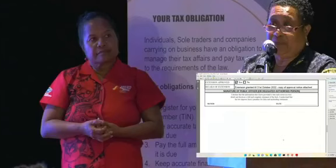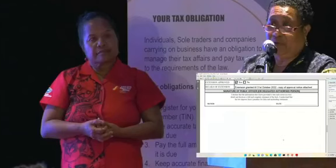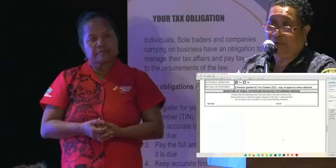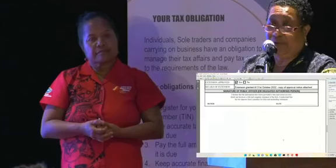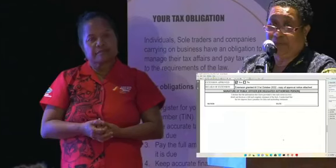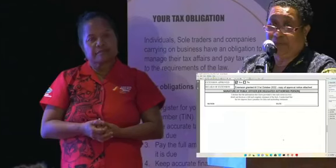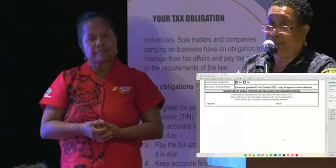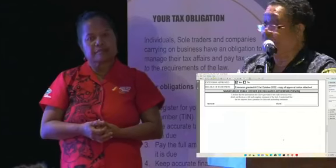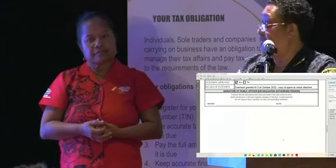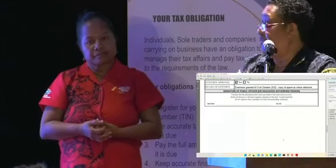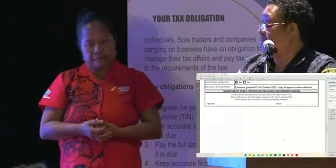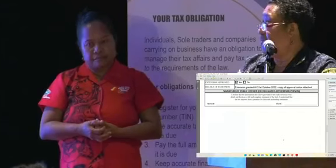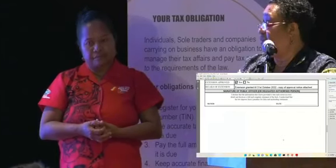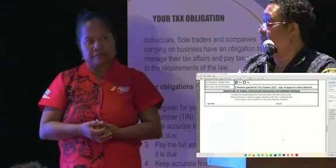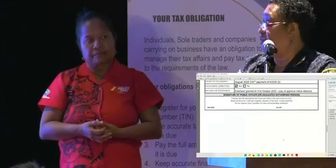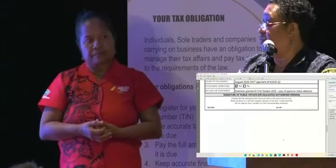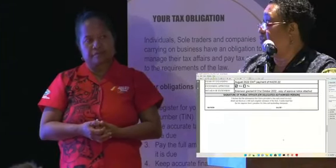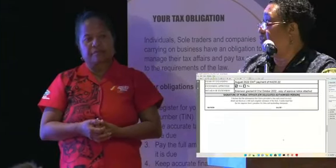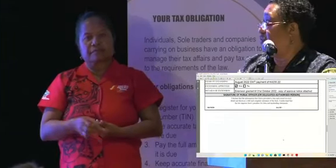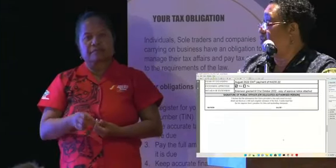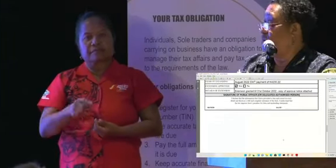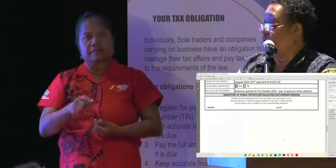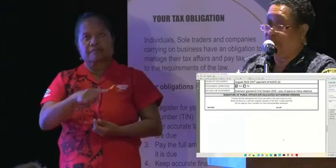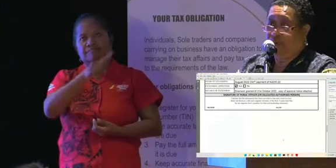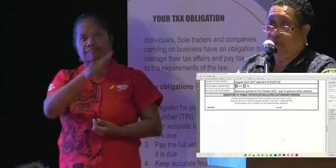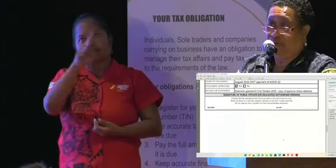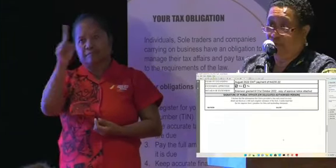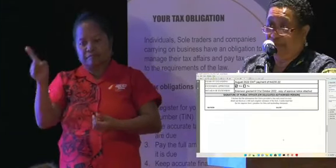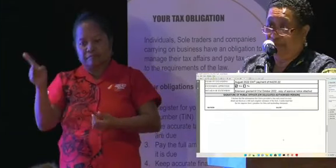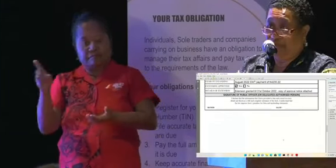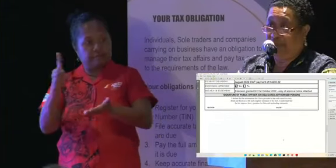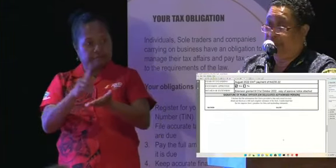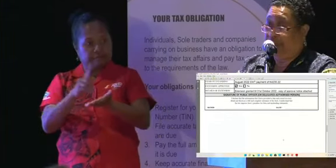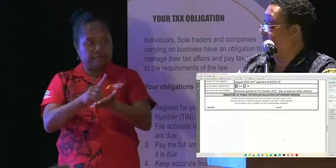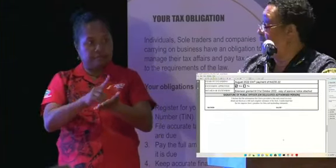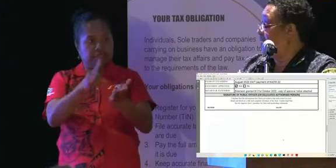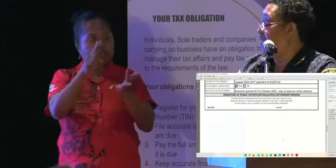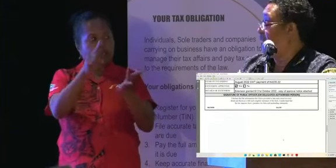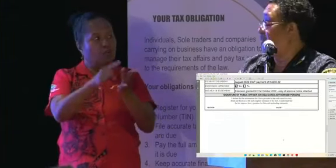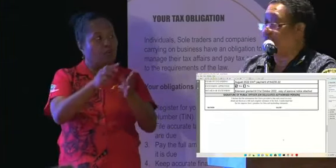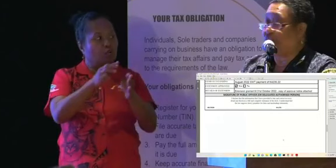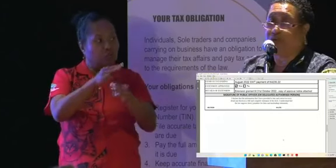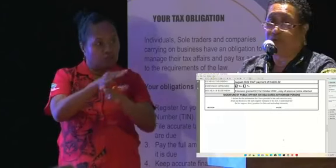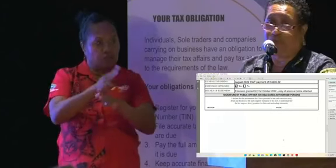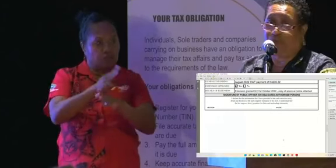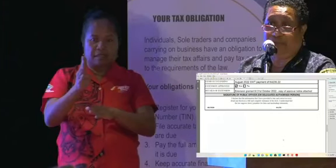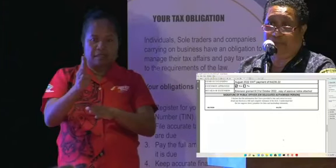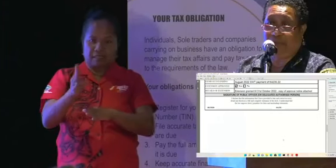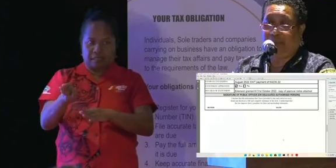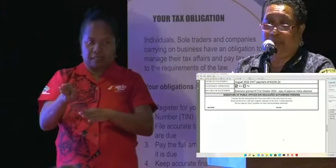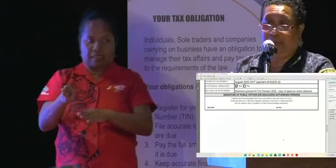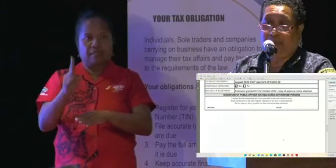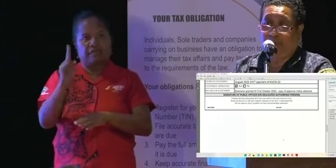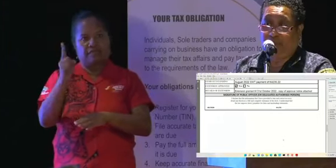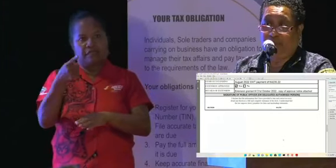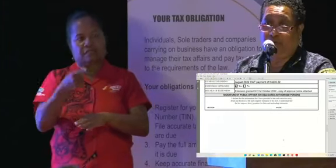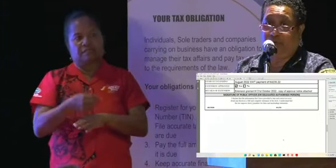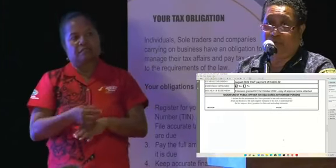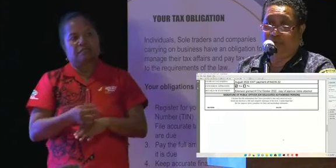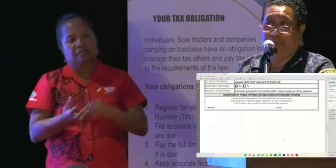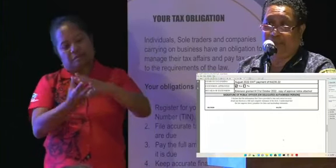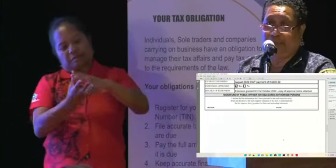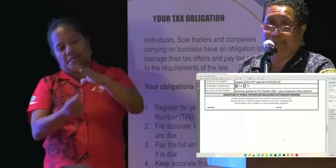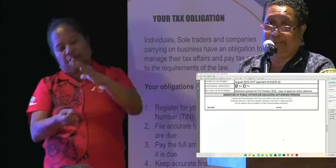Extension has been granted till the 31st of October this year, and I attach a copy of that